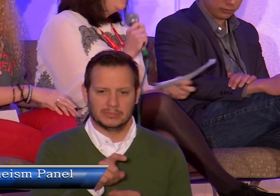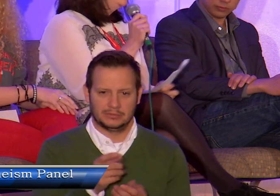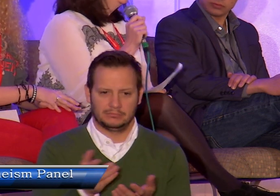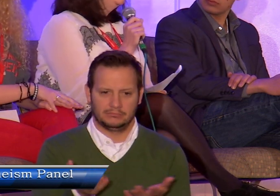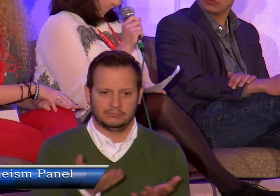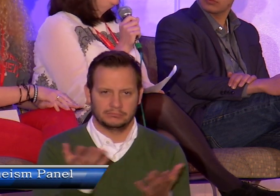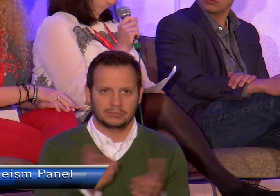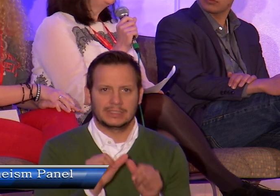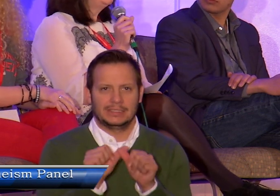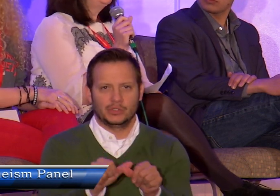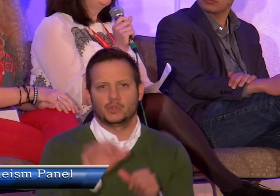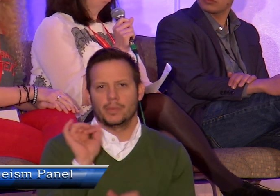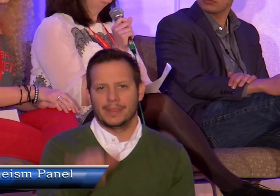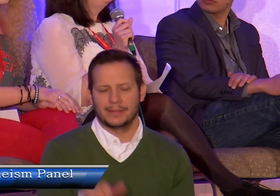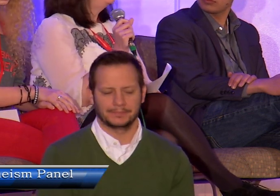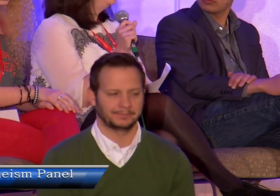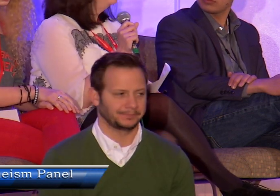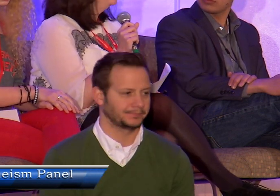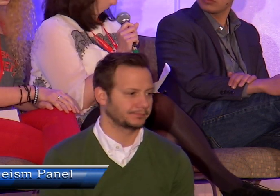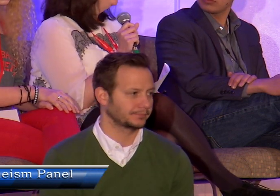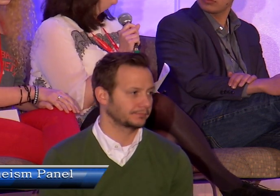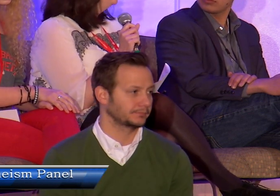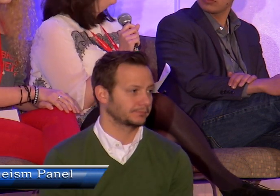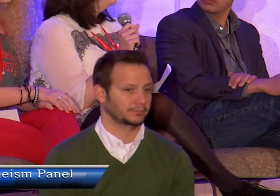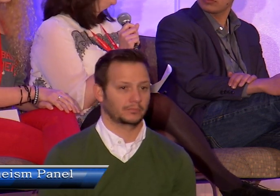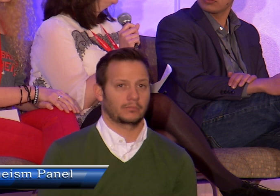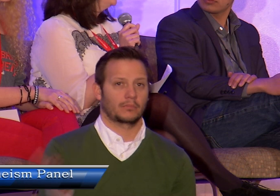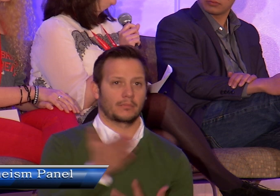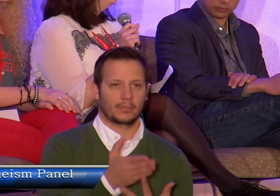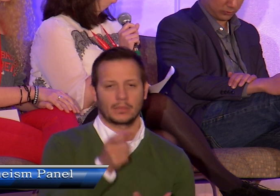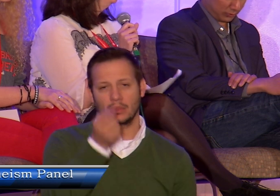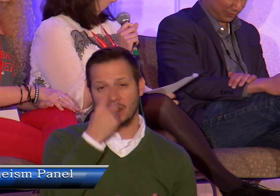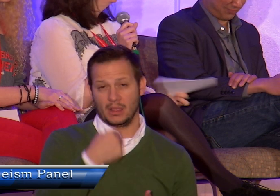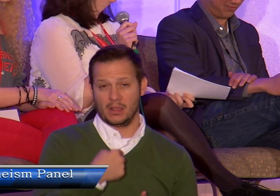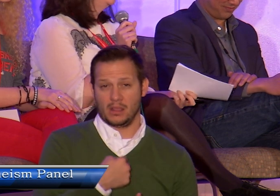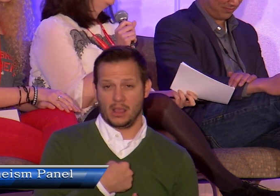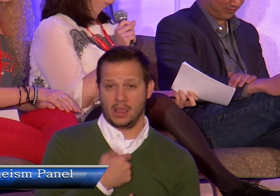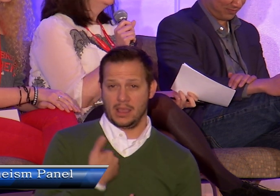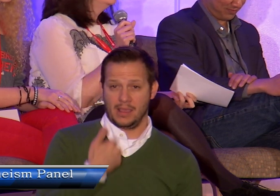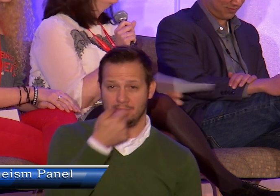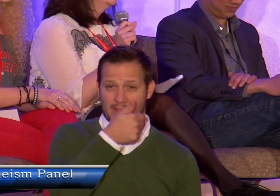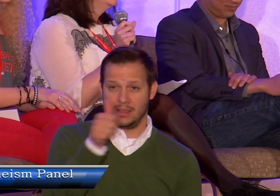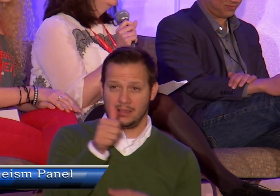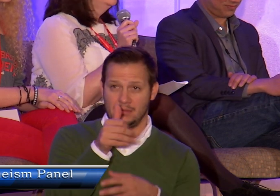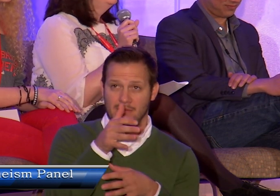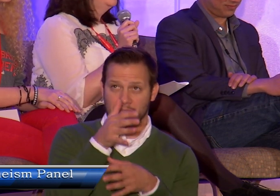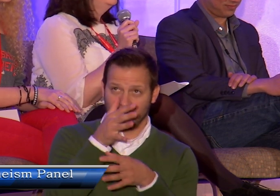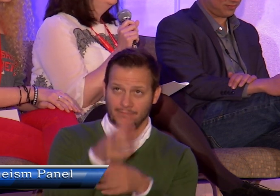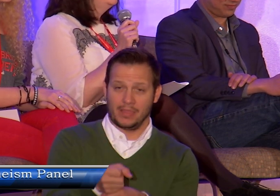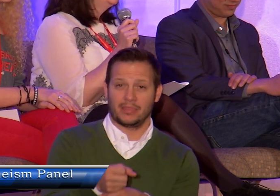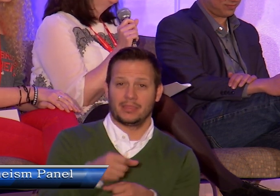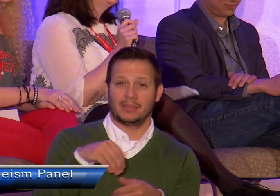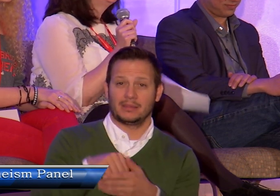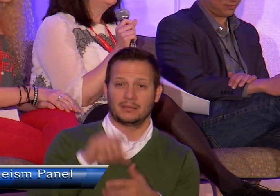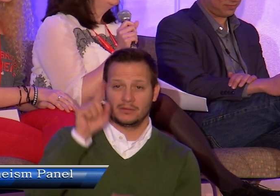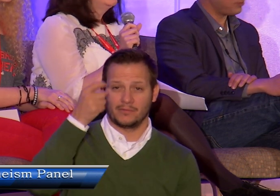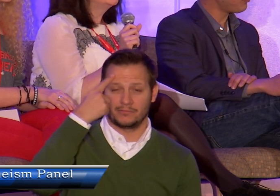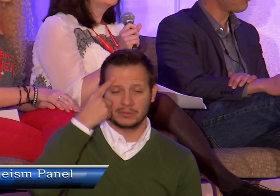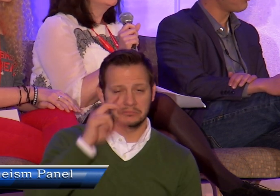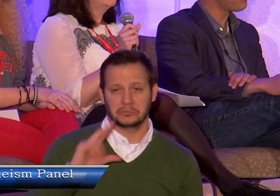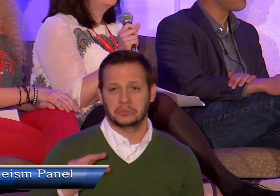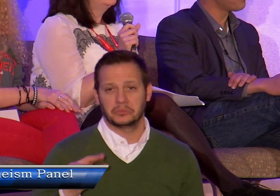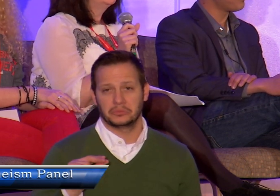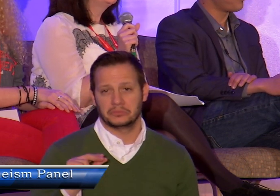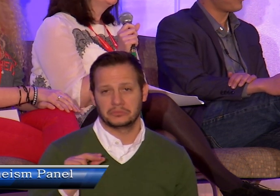I mean, I personally have no faith in any government, and I think that they their interests are